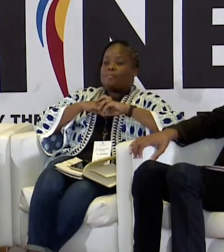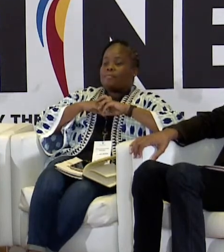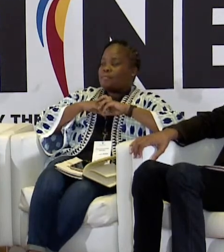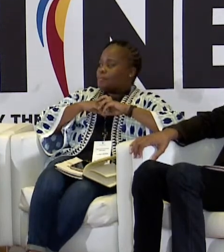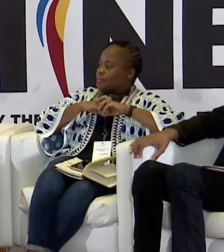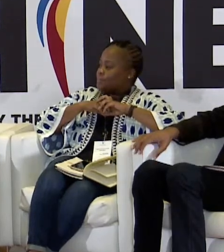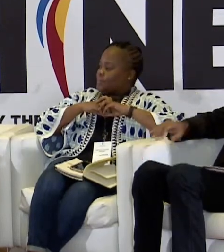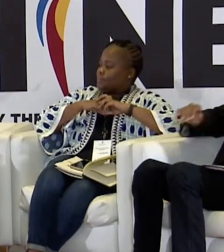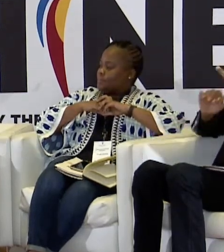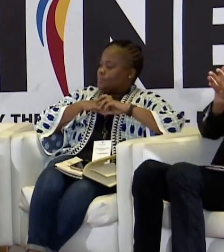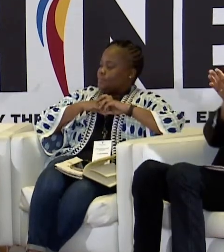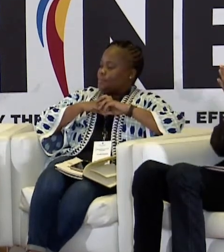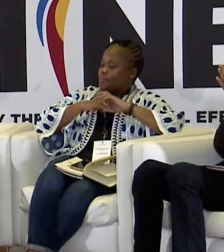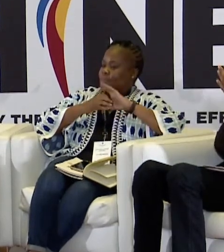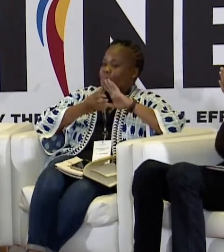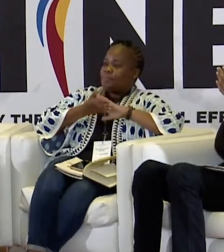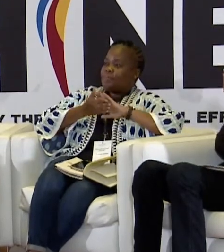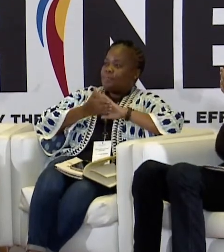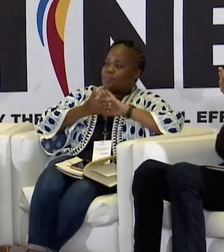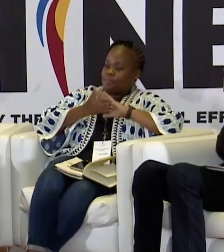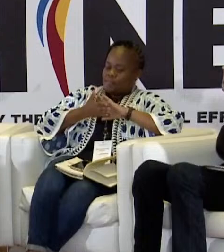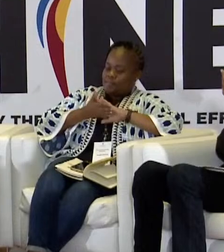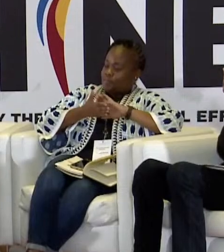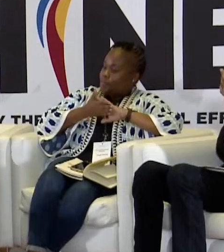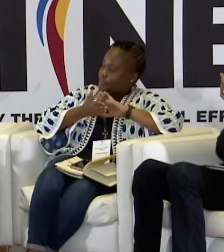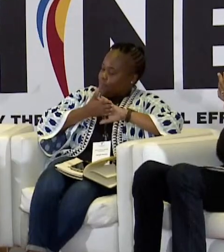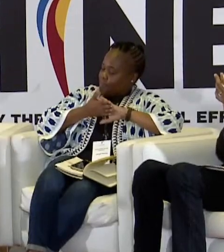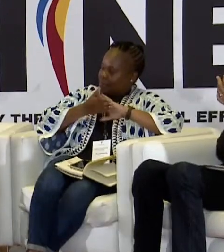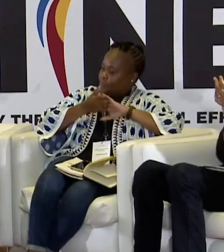much. Thank you, Dr. Carter.